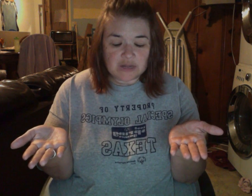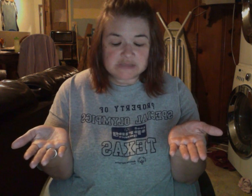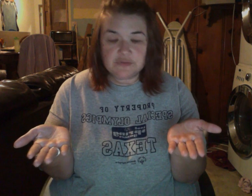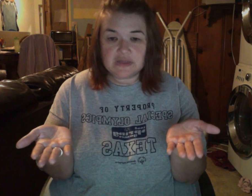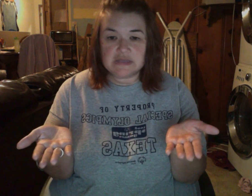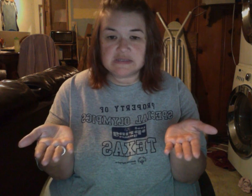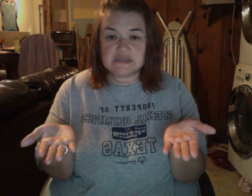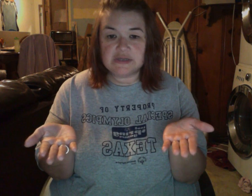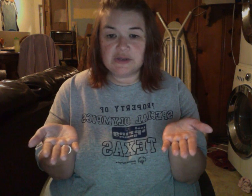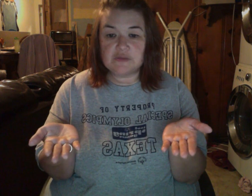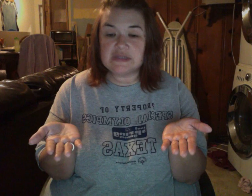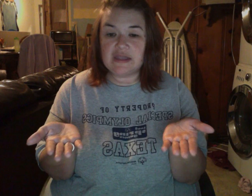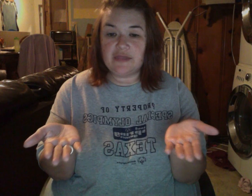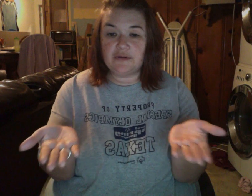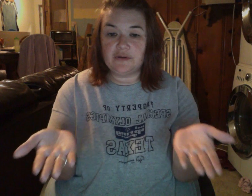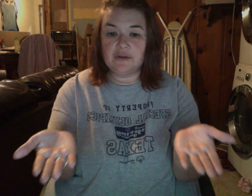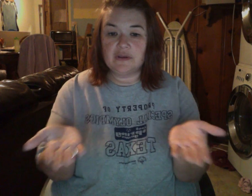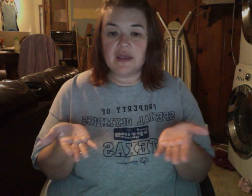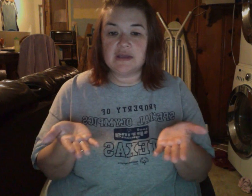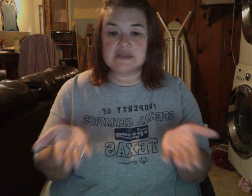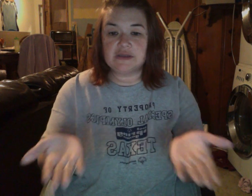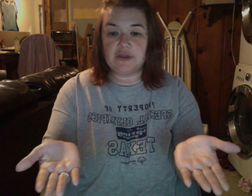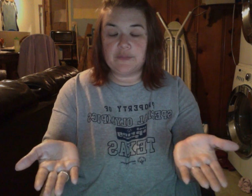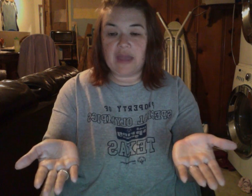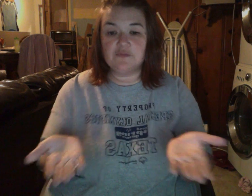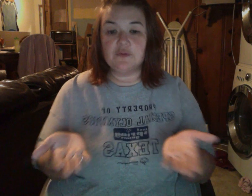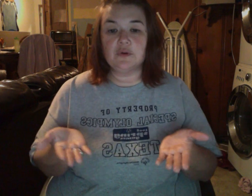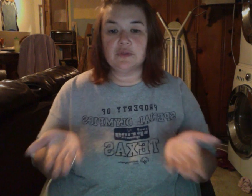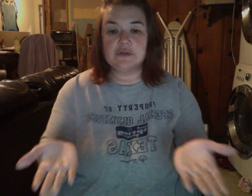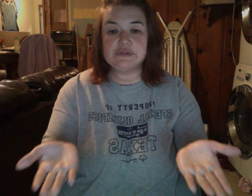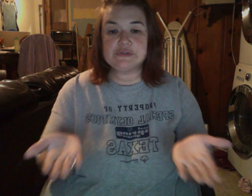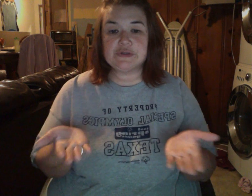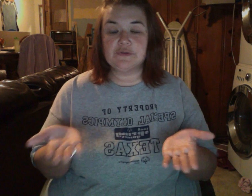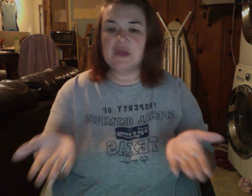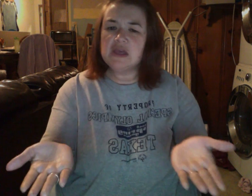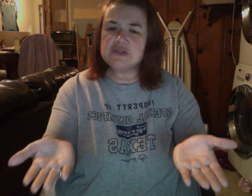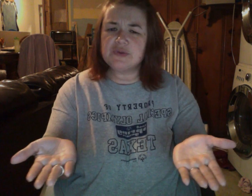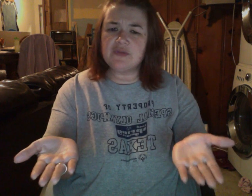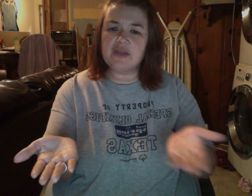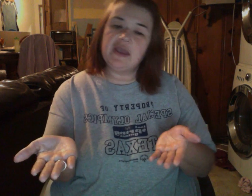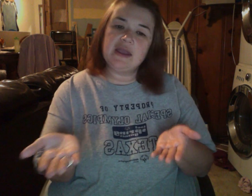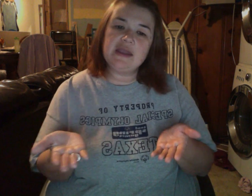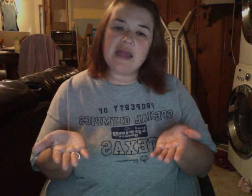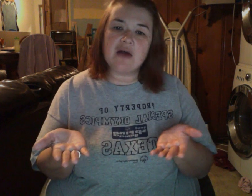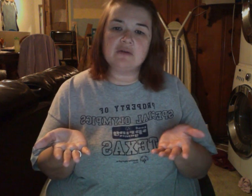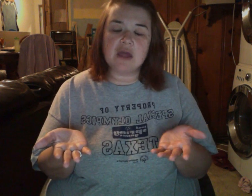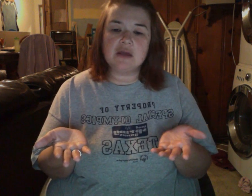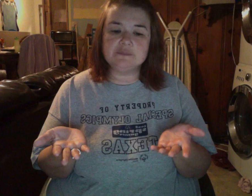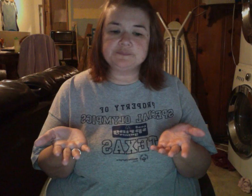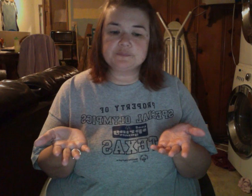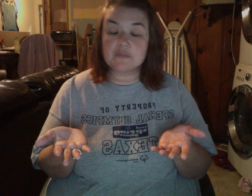do this, it's going to go together, and it's going to go back and forth to serve. Sort of like you're handing out